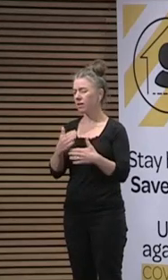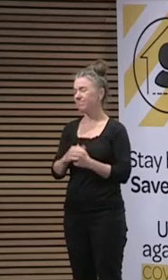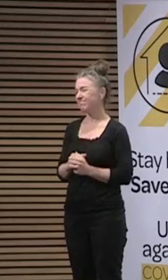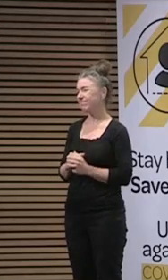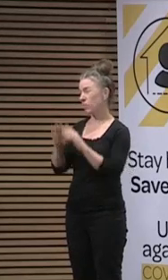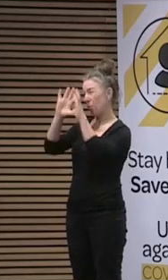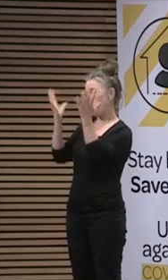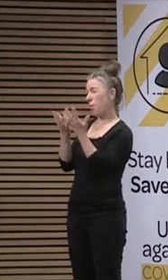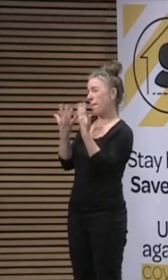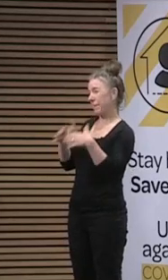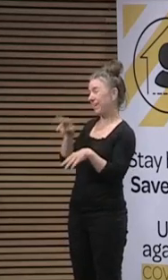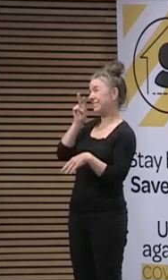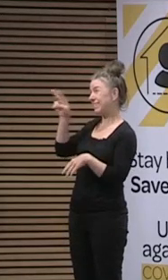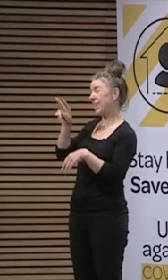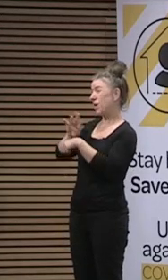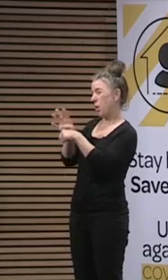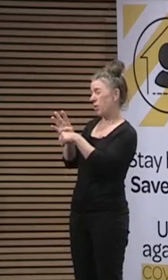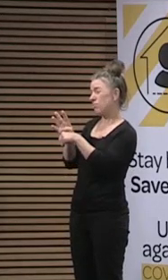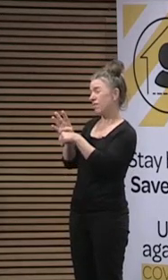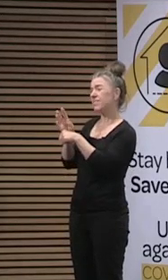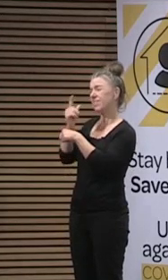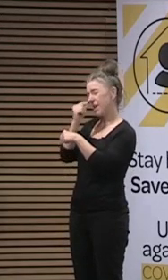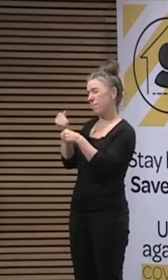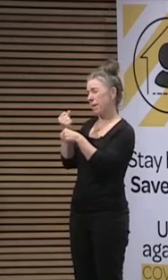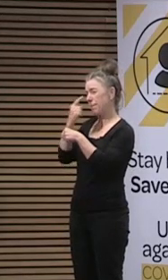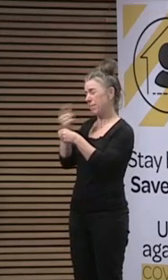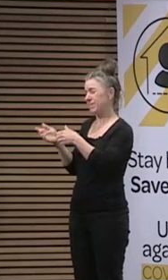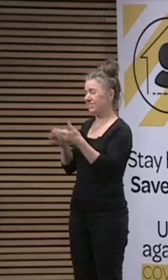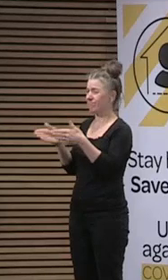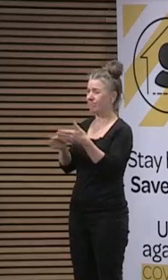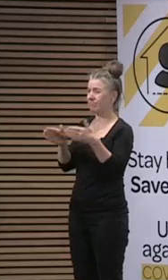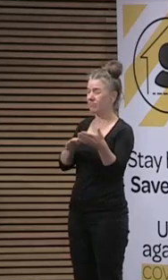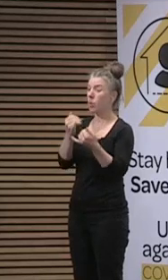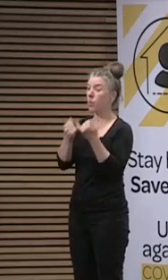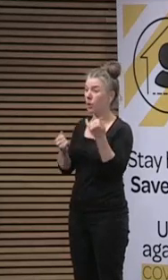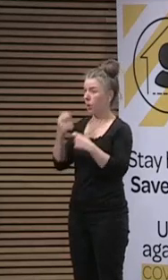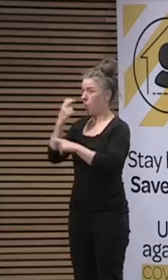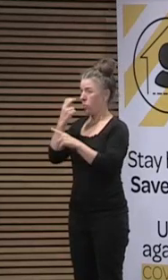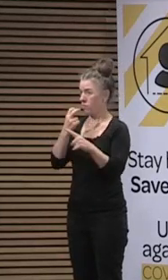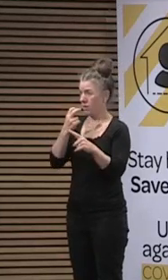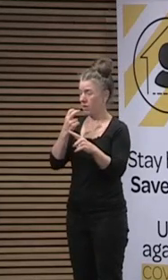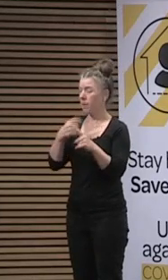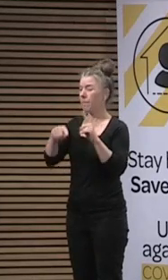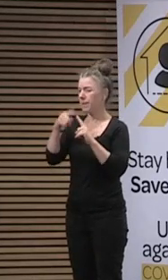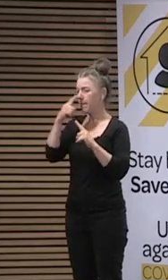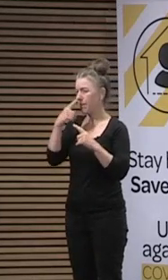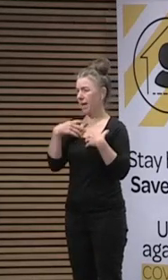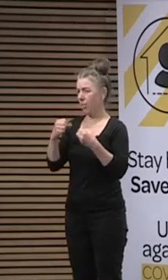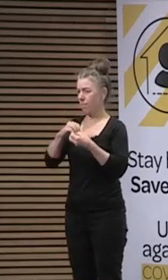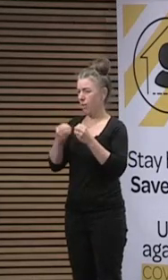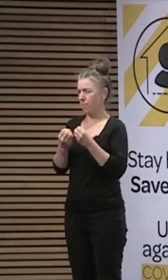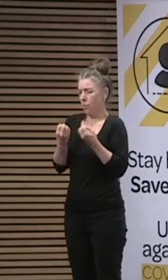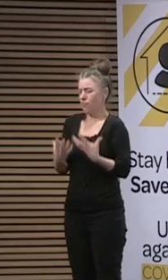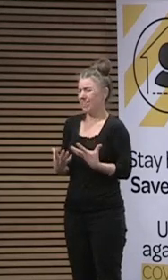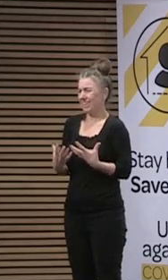world, COVID-19 can be a deadly disease, particularly for older people and those with underlying pre-existing health